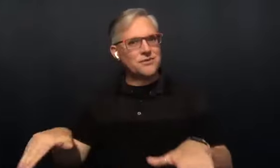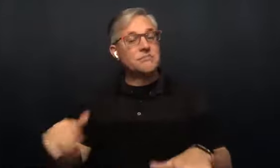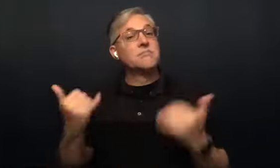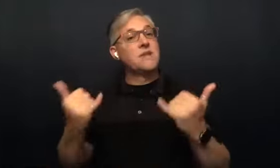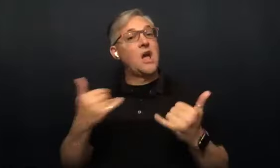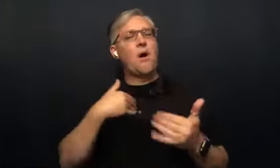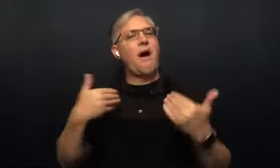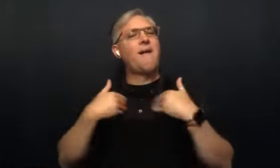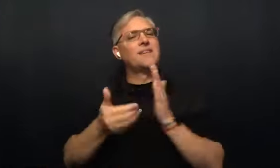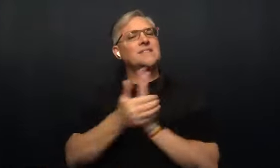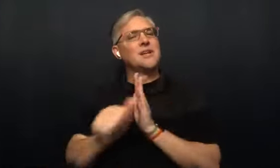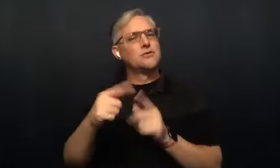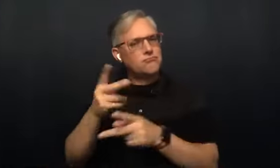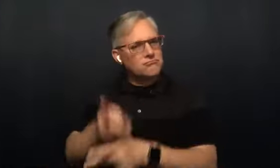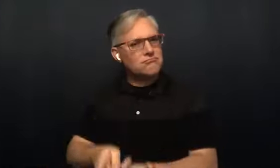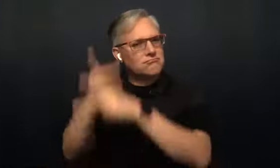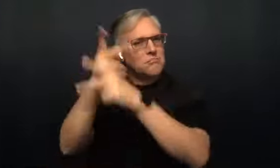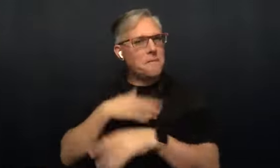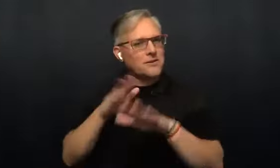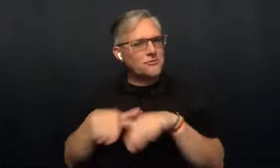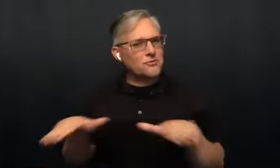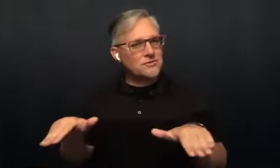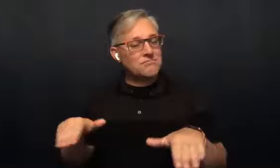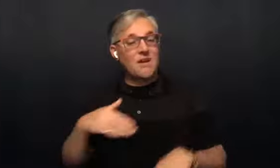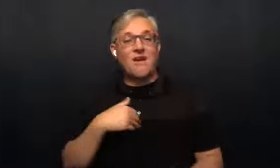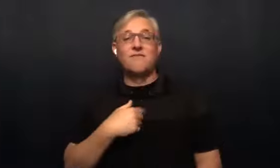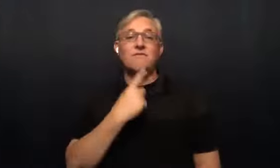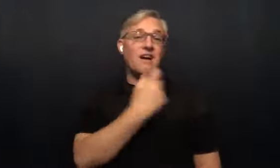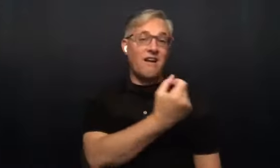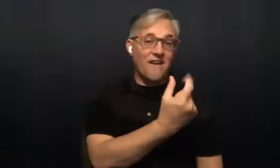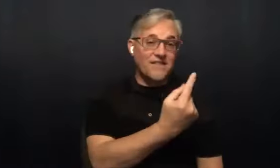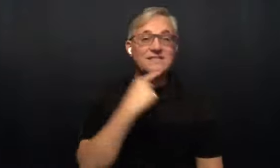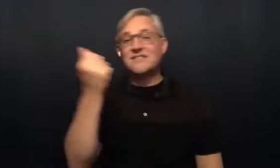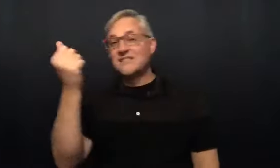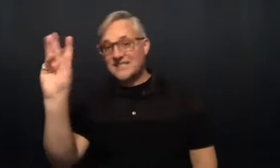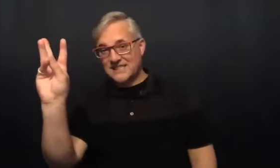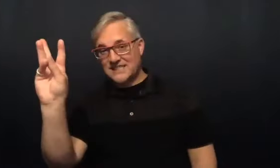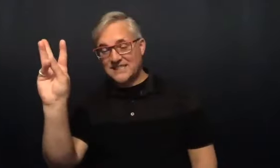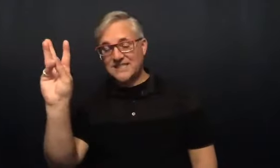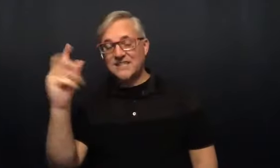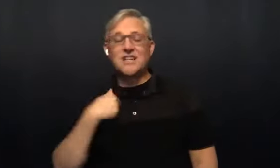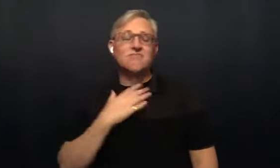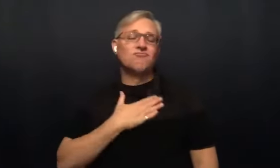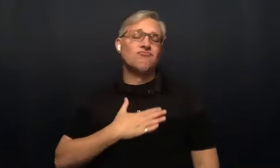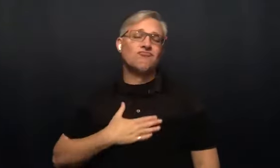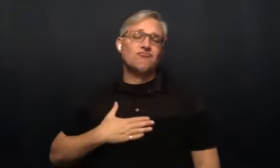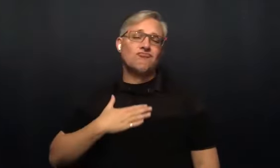and 16-year-old. And it is an absolute joy to be able to be the observer of my family and